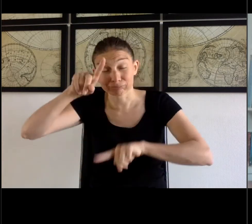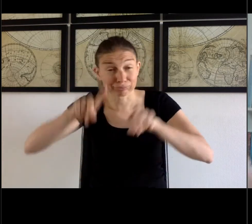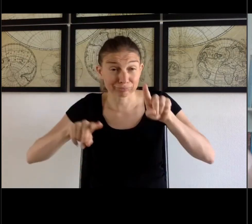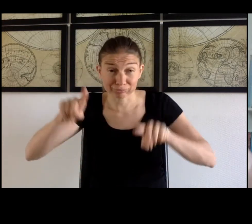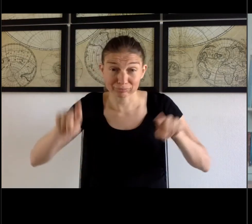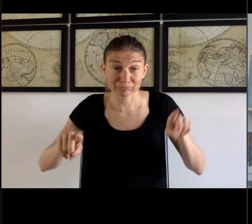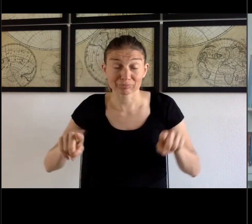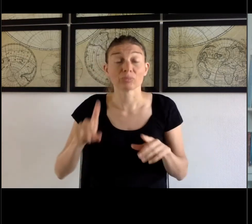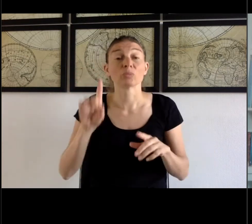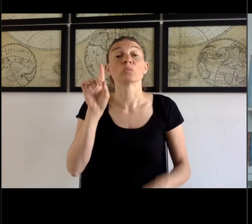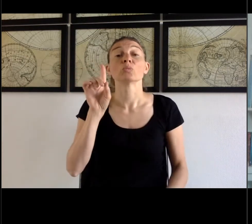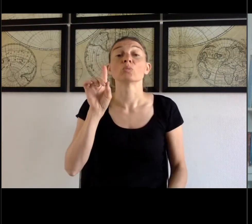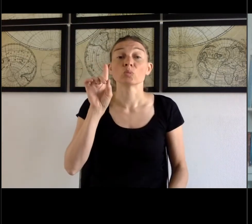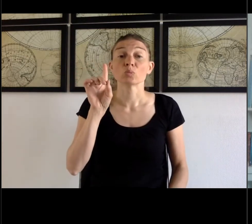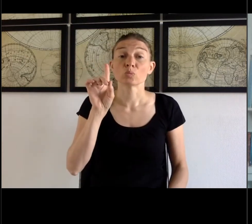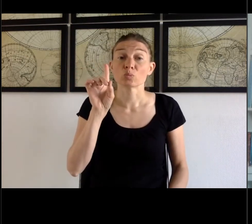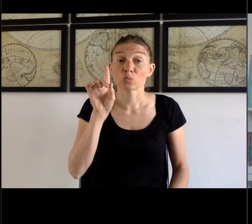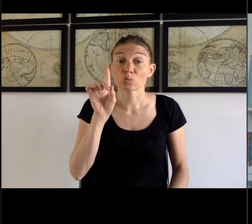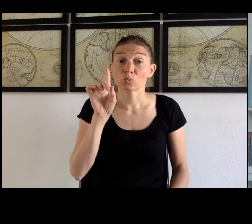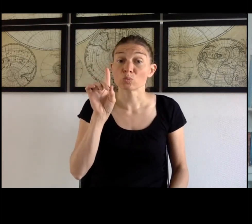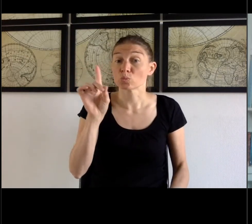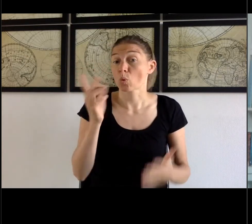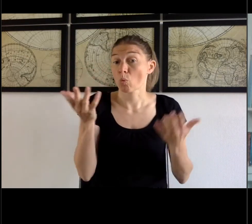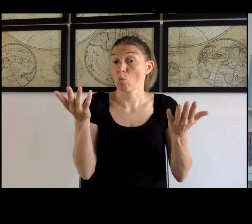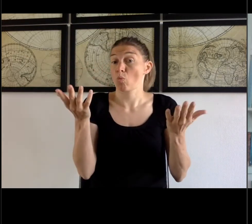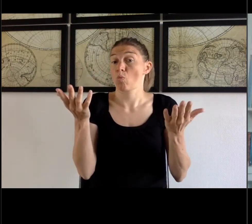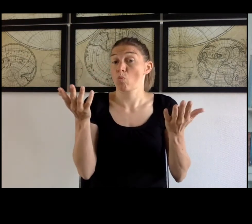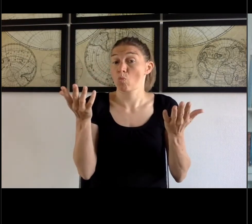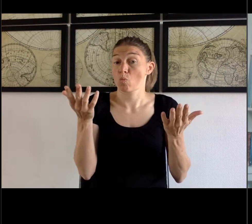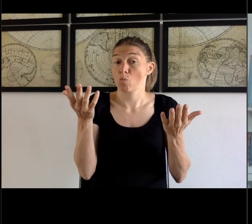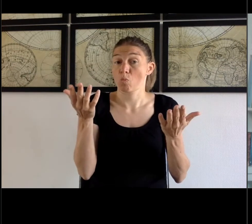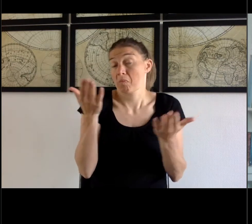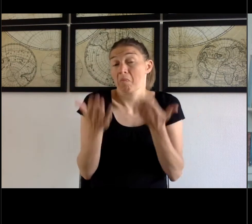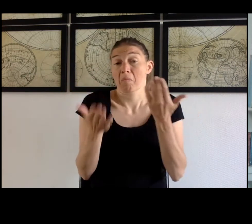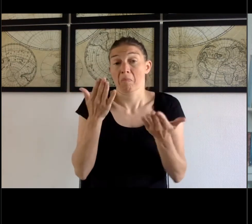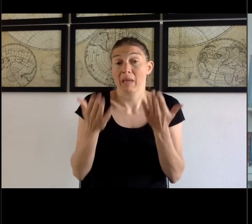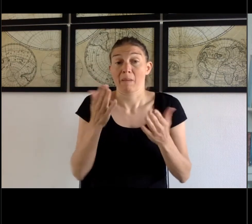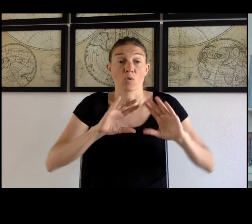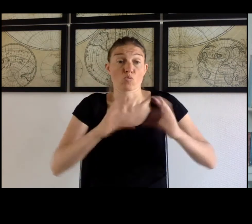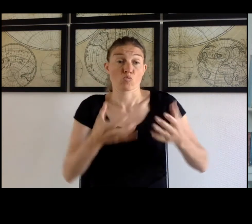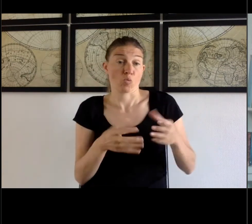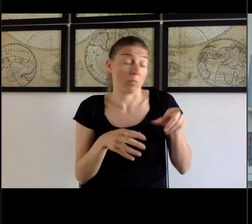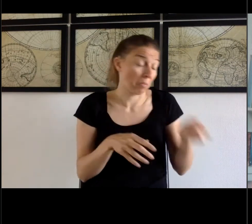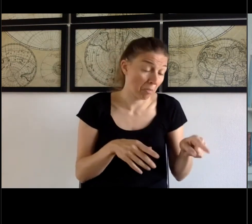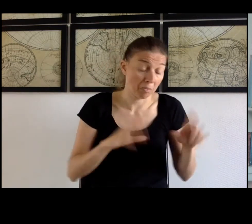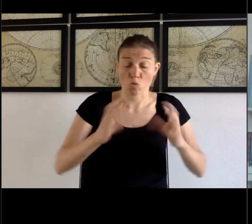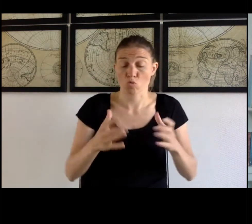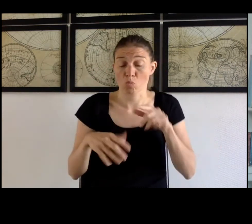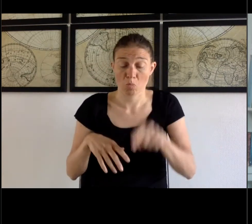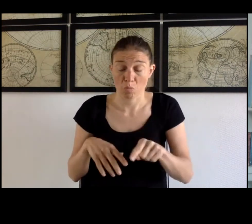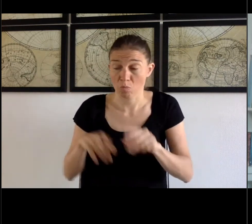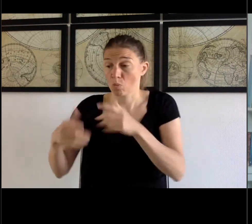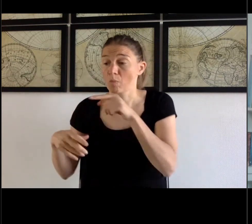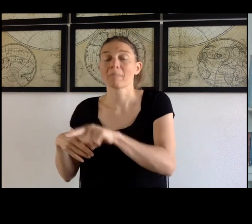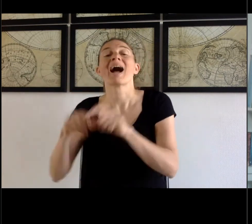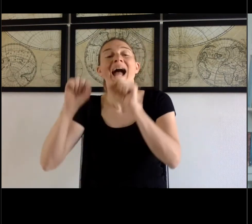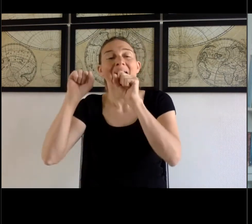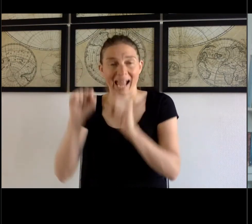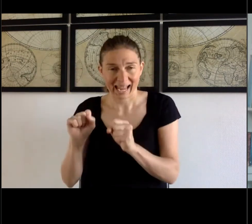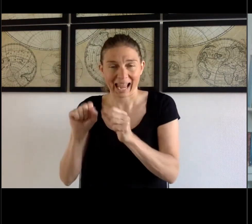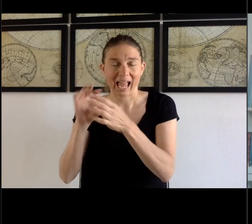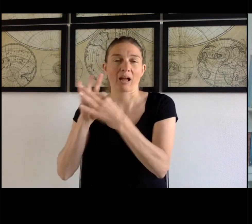a first group can get a specific kind of pension, and it doesn't matter why